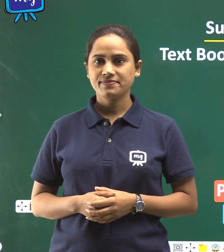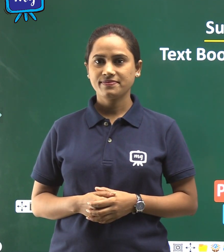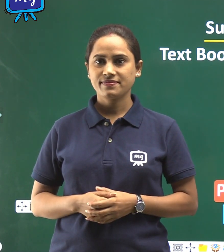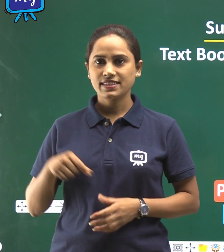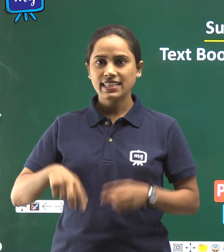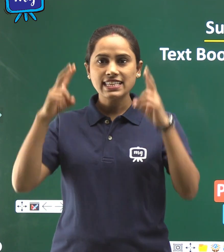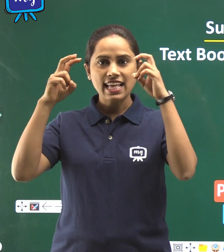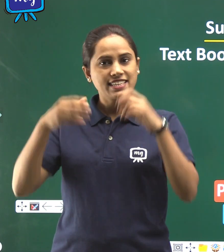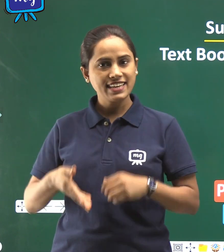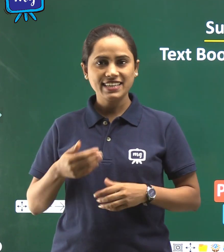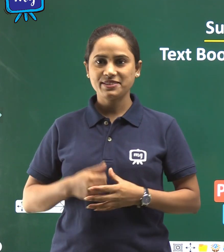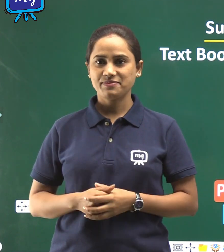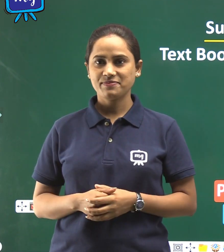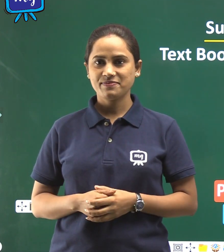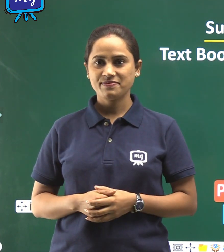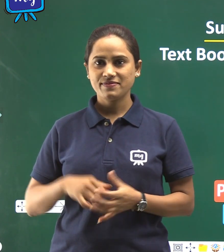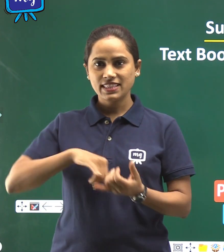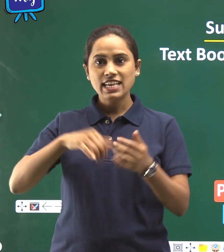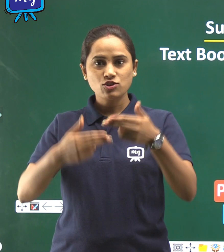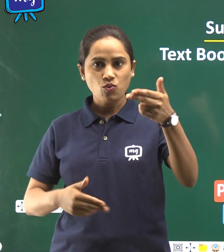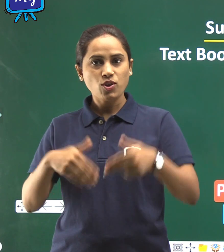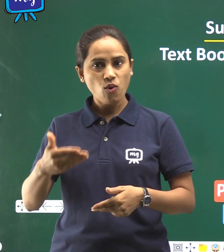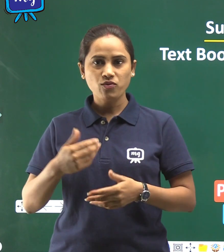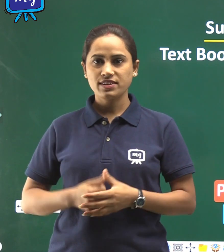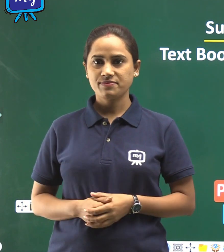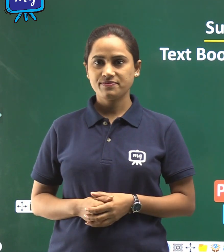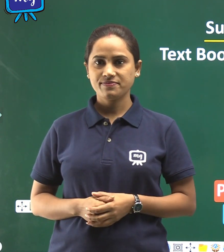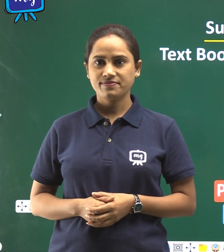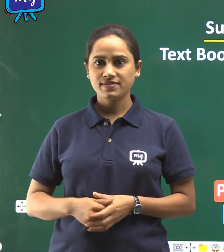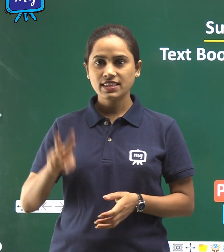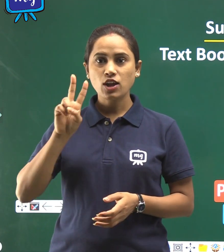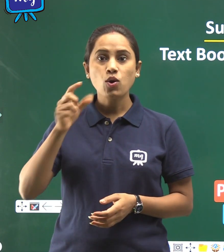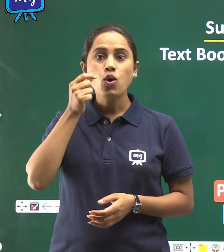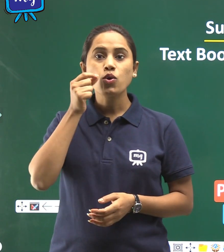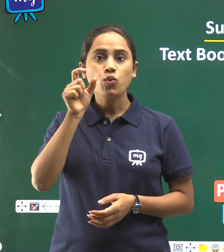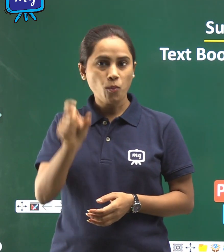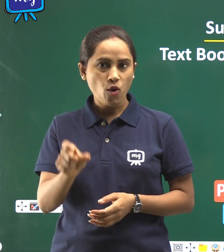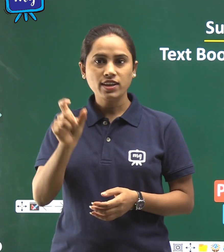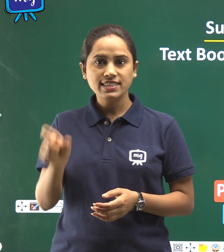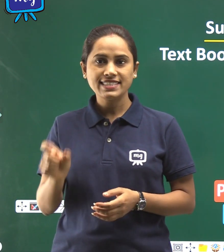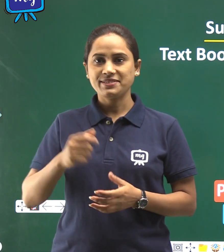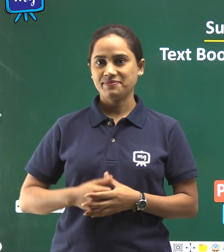This lesson is story of two boys,